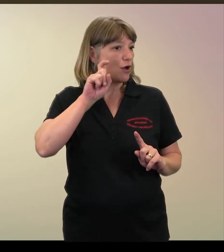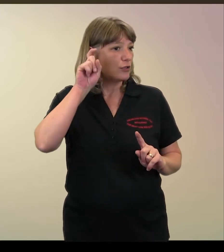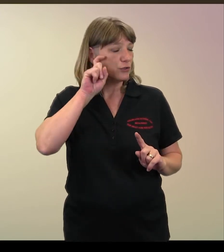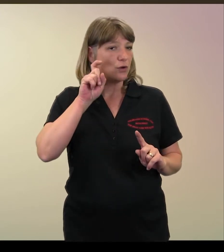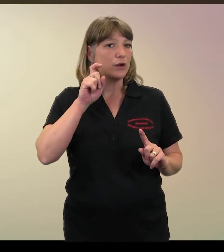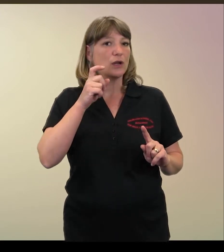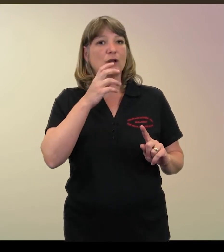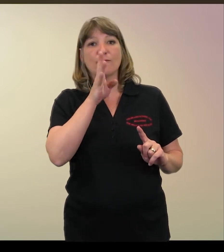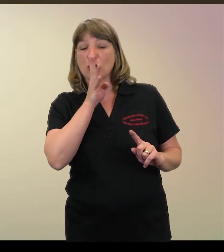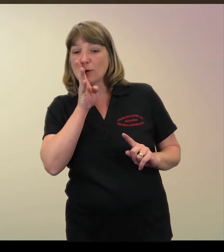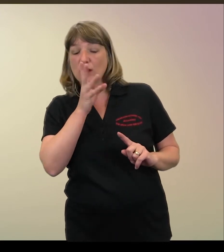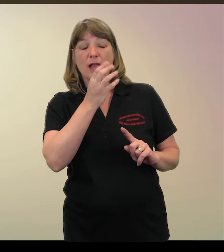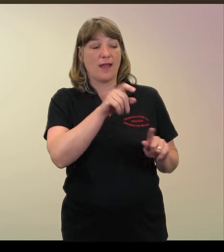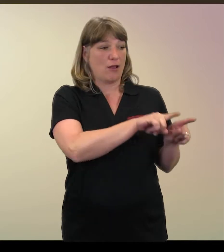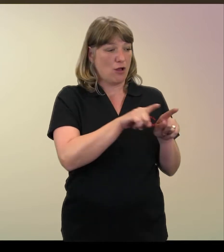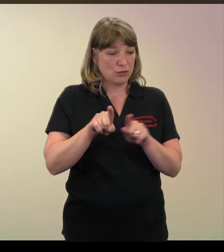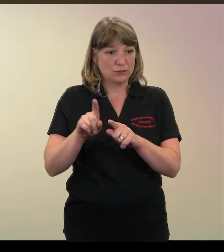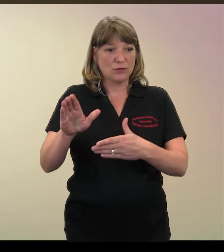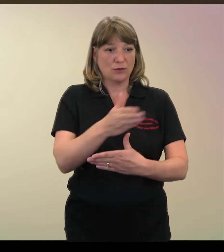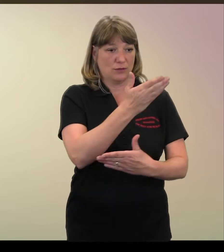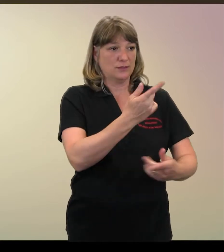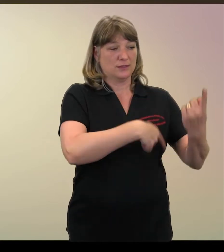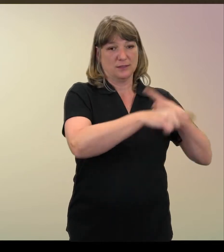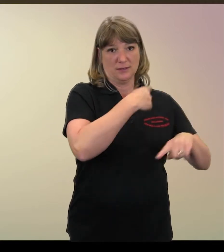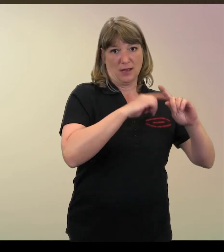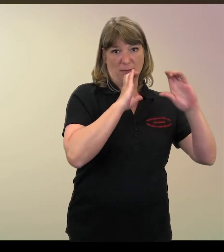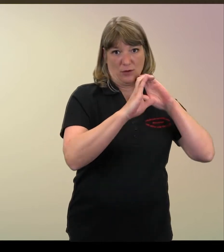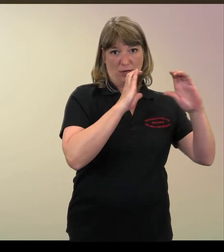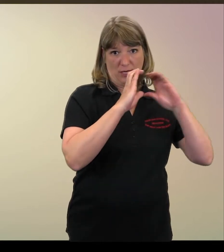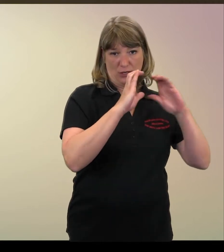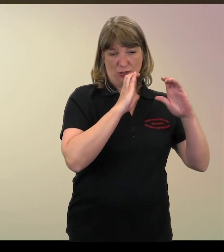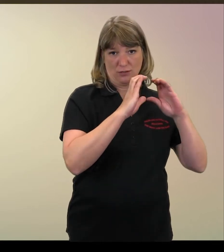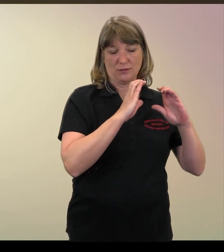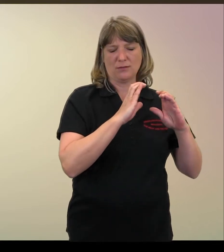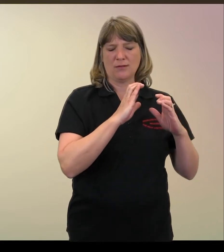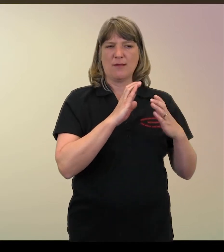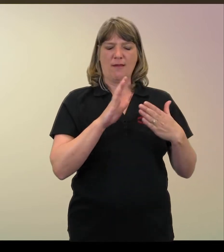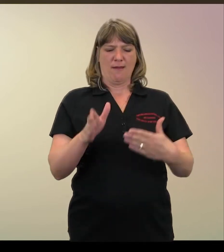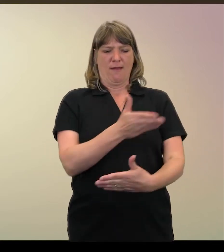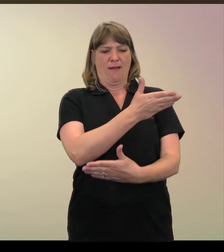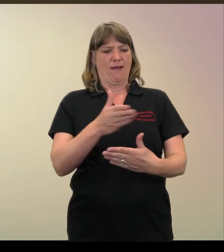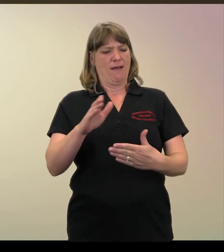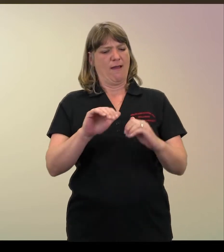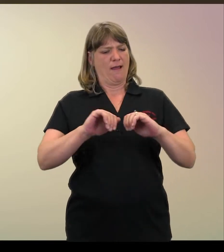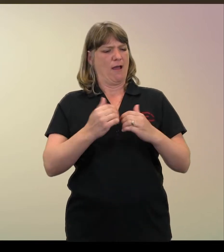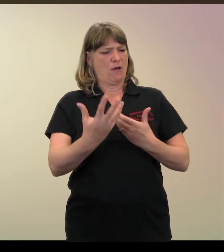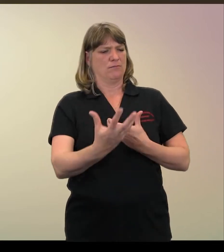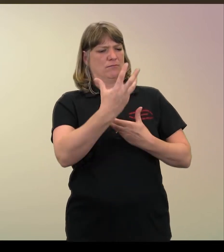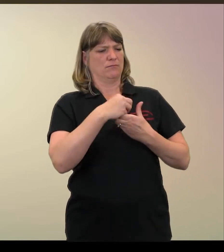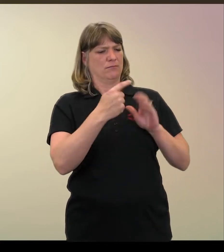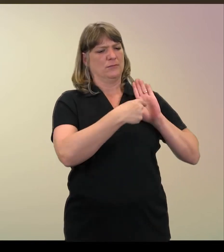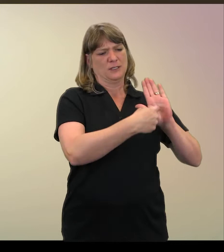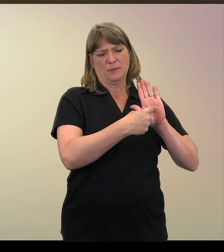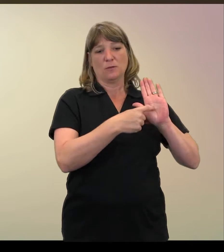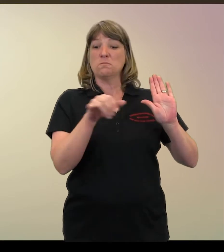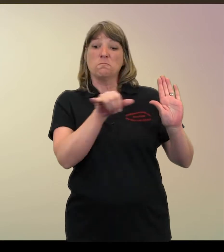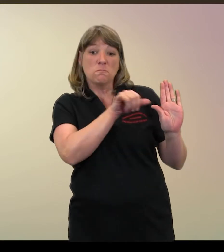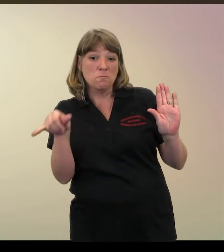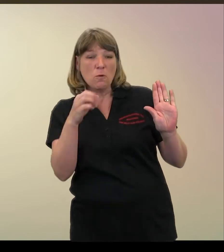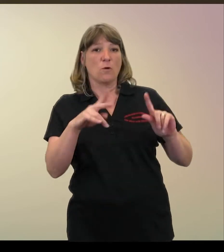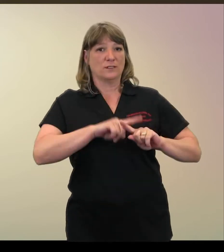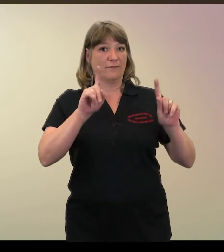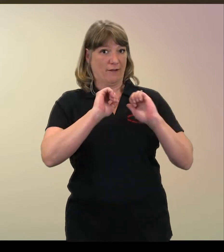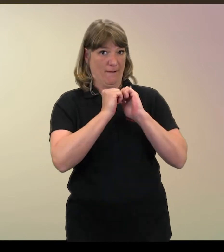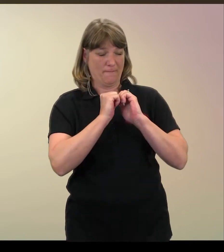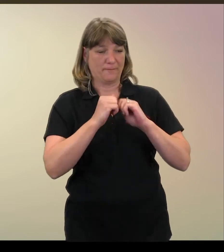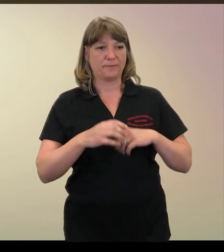auditory verbal approach, as well as in children who use a sign communication modality, and how the symptoms of autism can present both